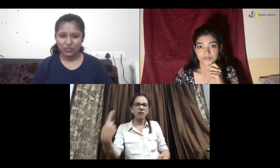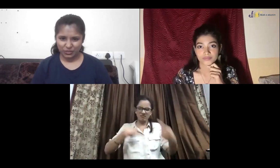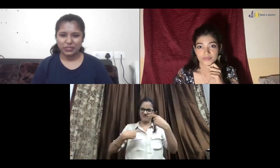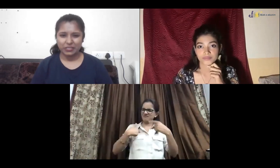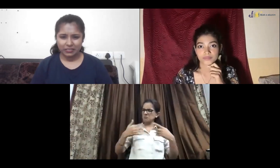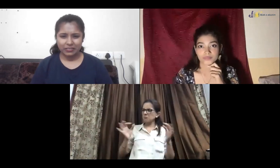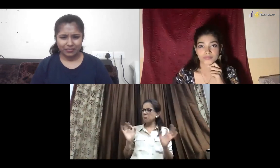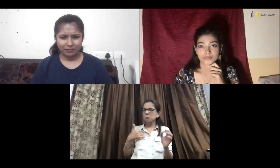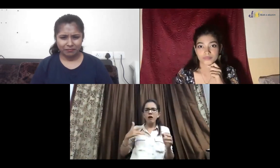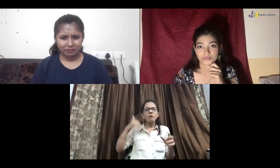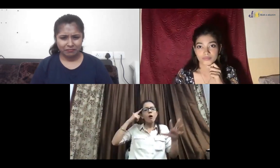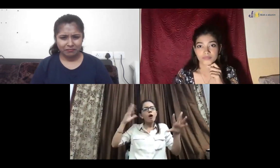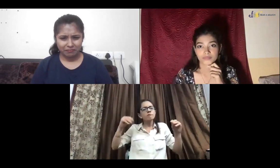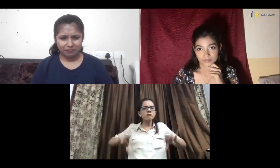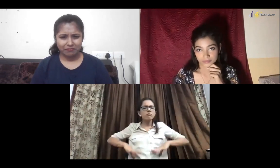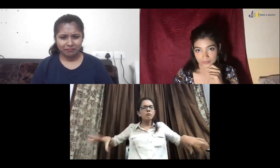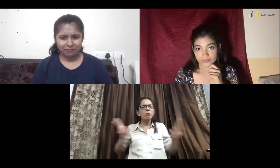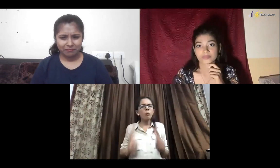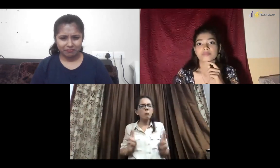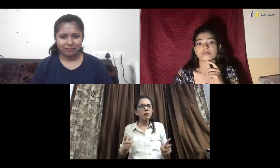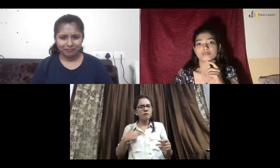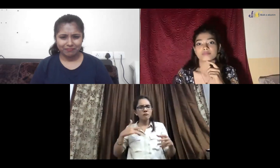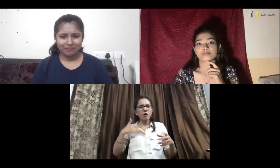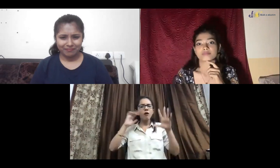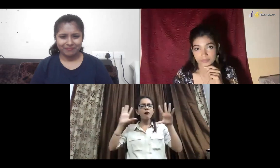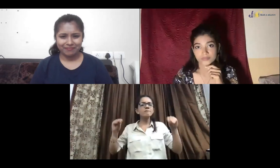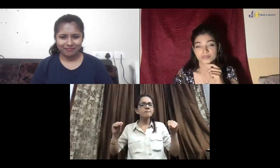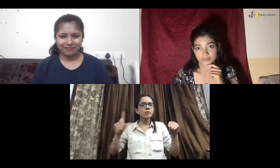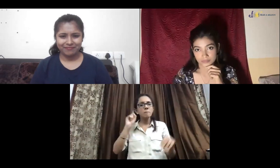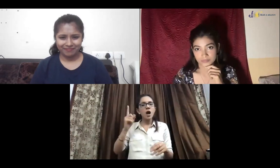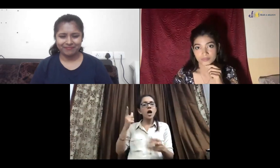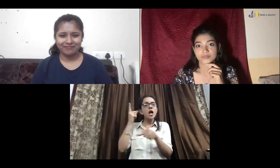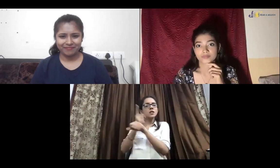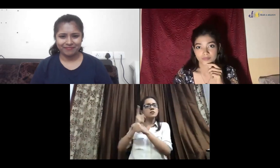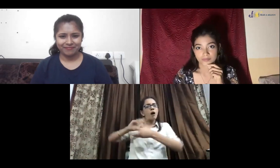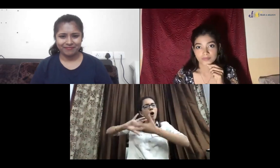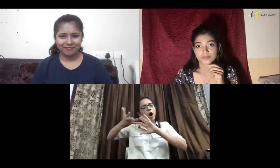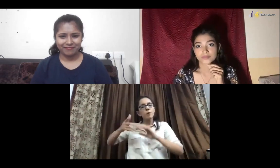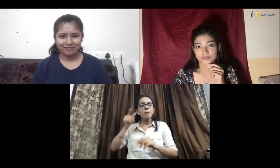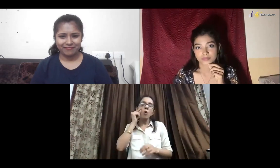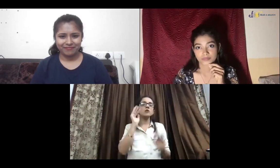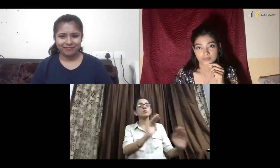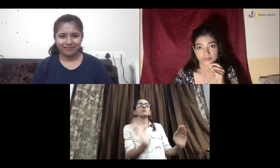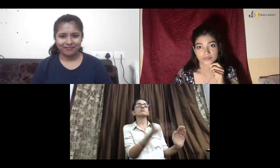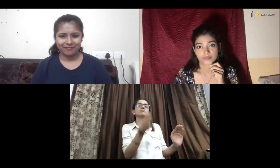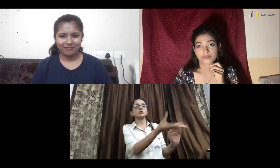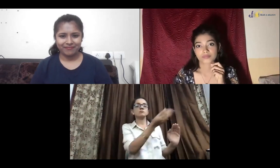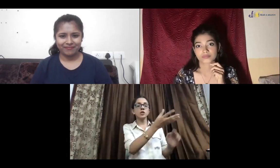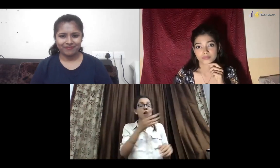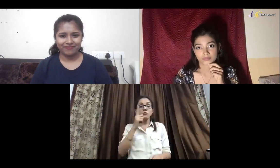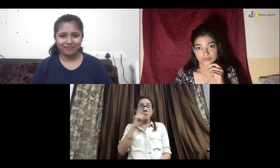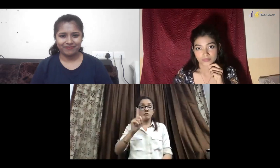are wearing short skirt, yeah, you would like to lure the boys, right? But I wasn't thinking that way.